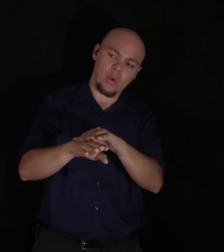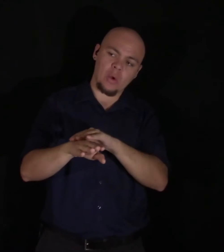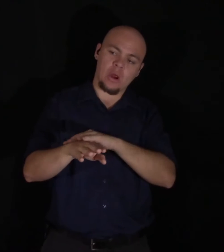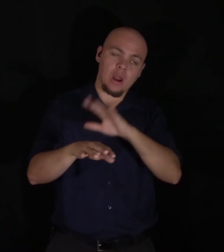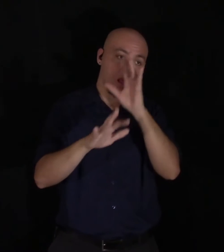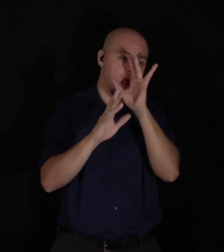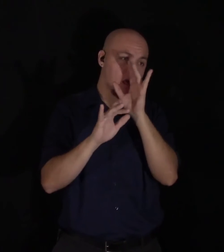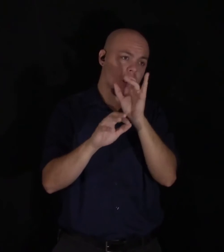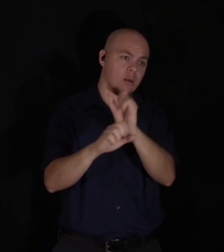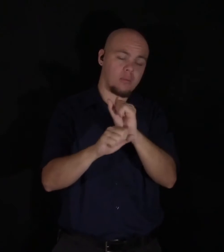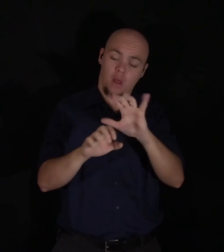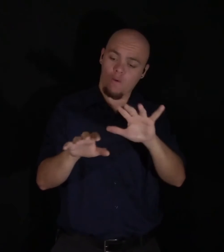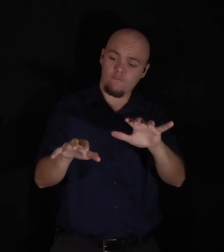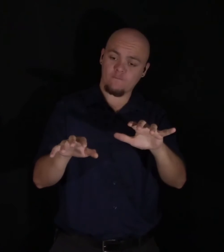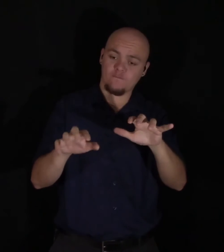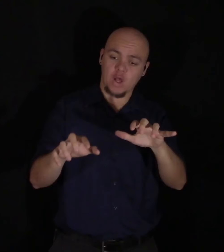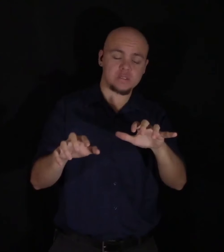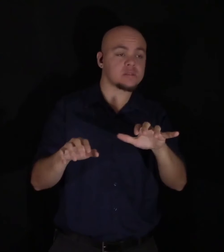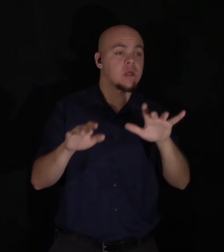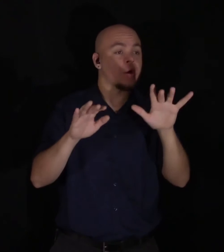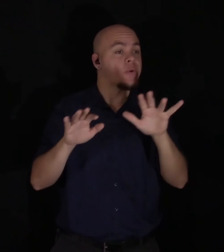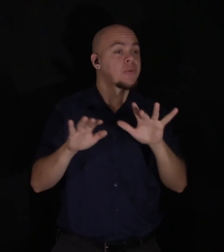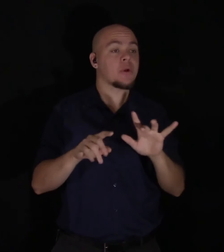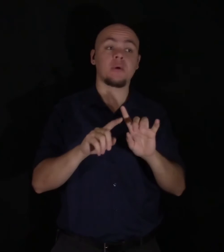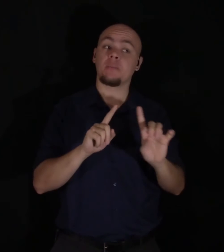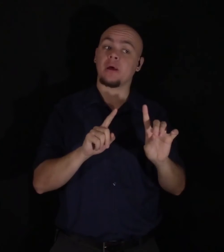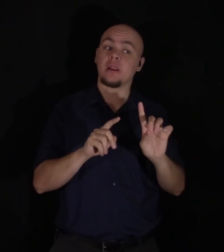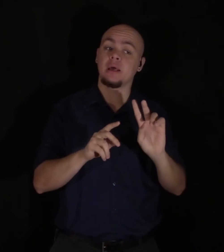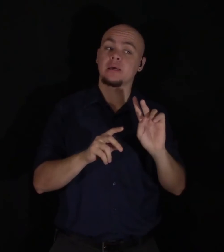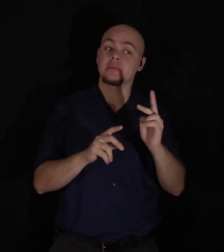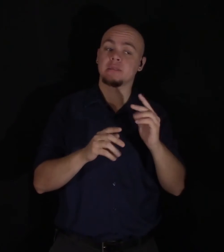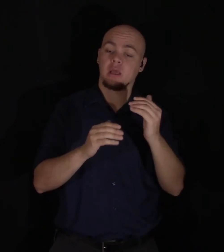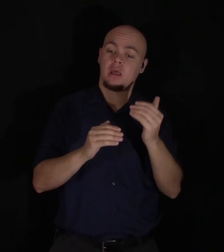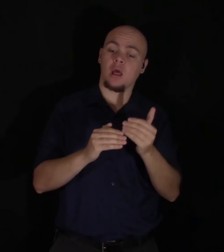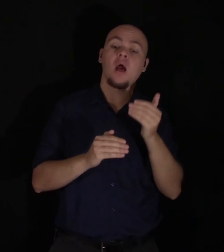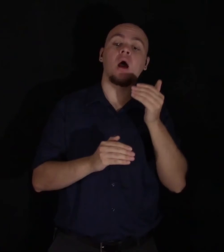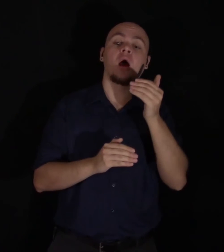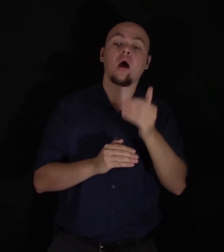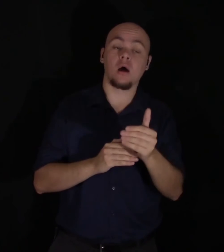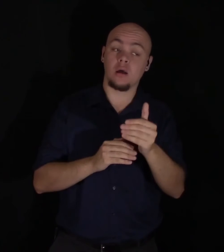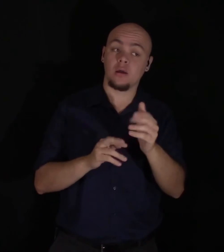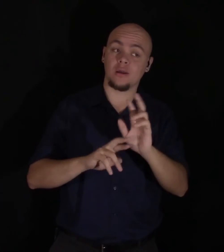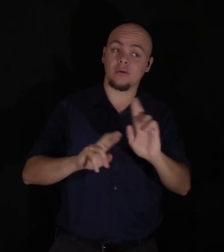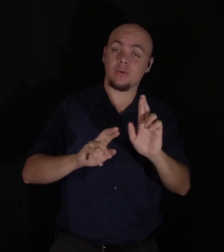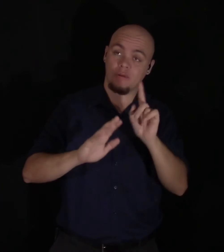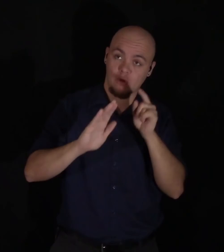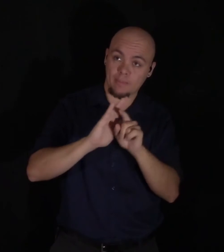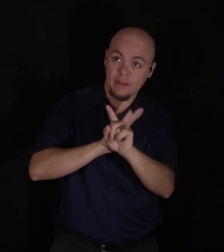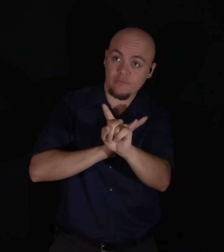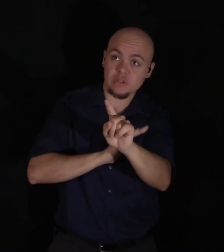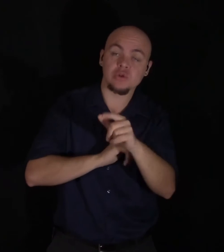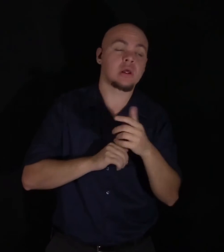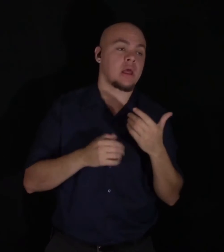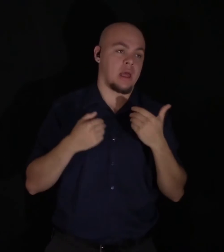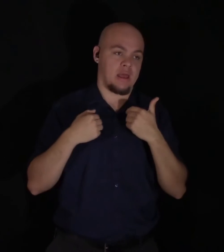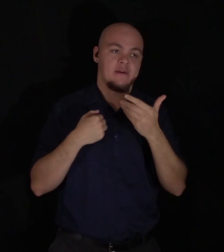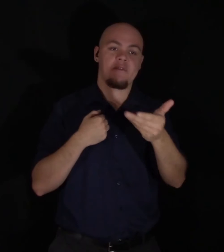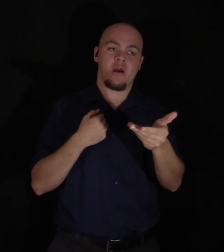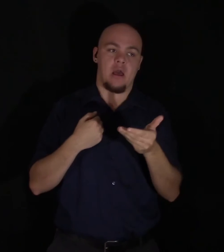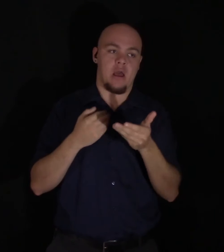and snow. Yet a second step is taken towards my enterprise. I have hired a vessel, and am occupied